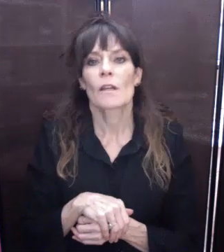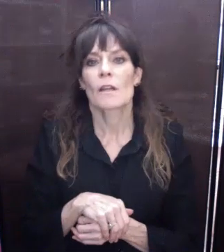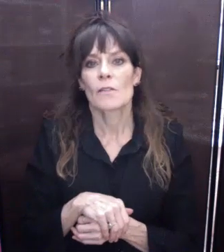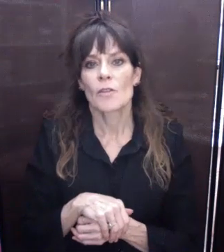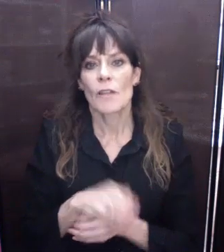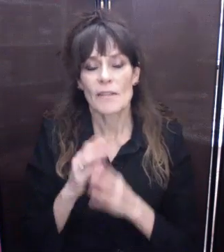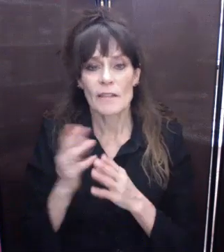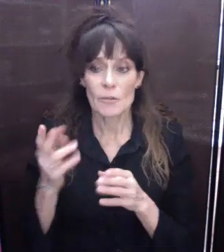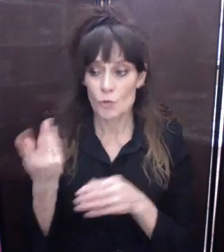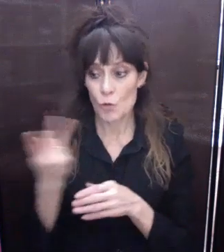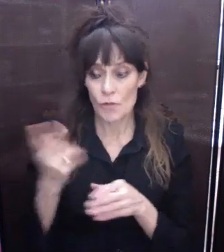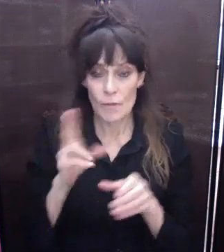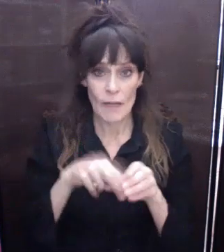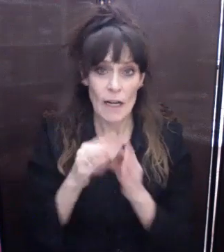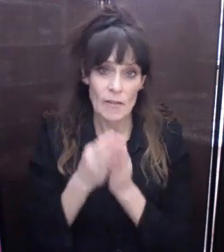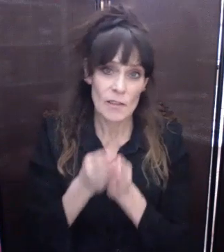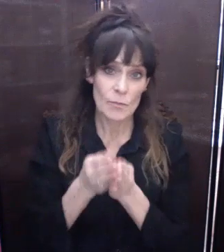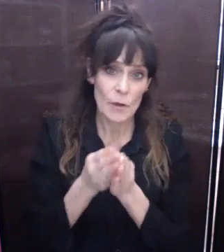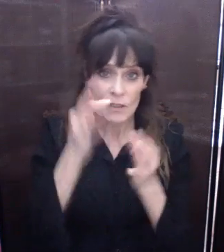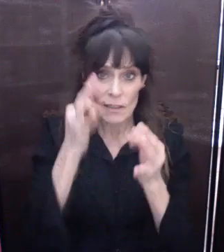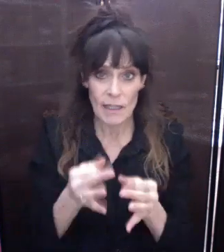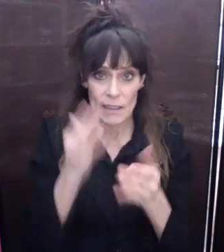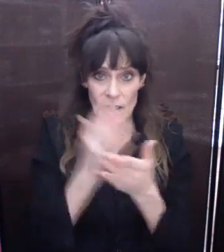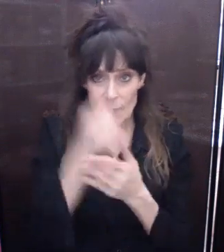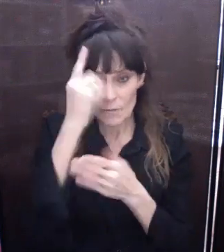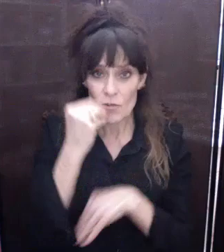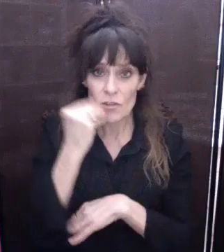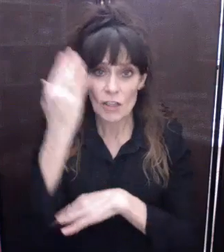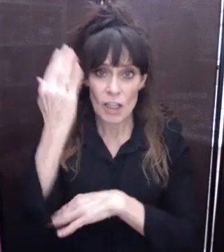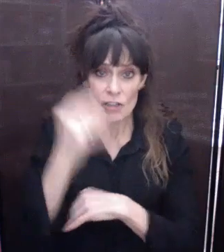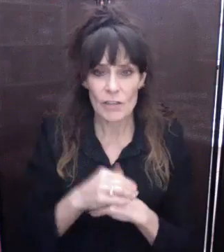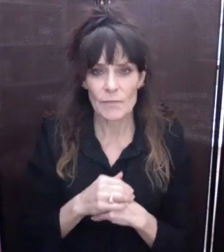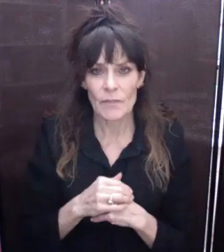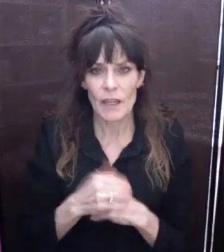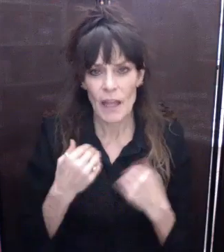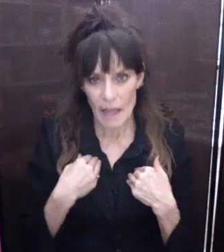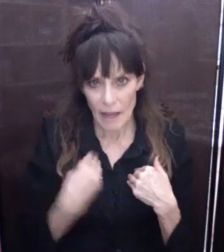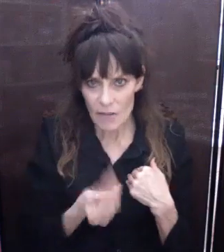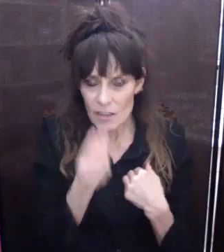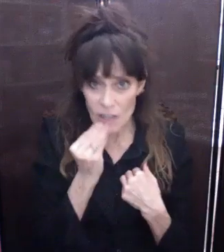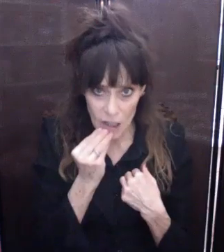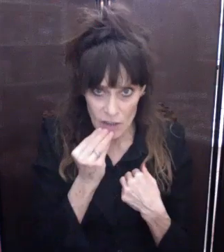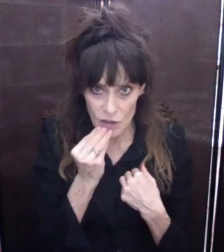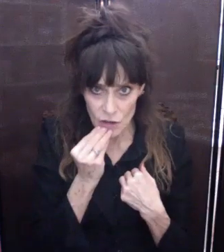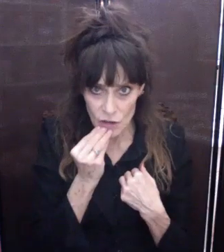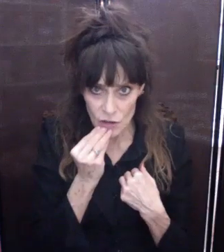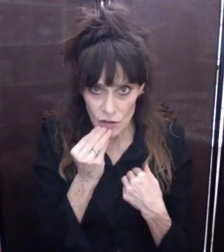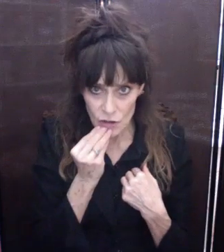and they decided they were going to stop for lunch. And having lunch where somebody, apparently